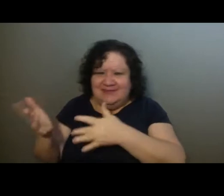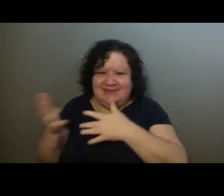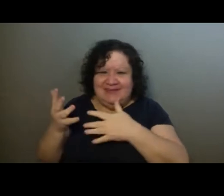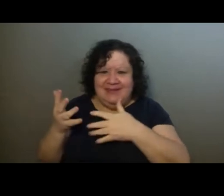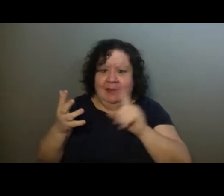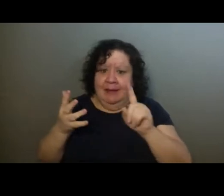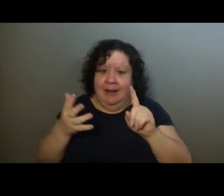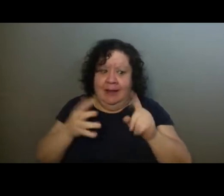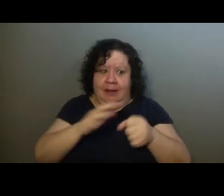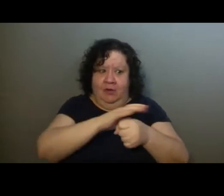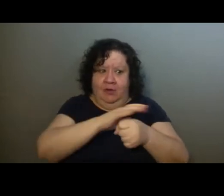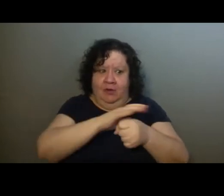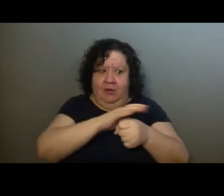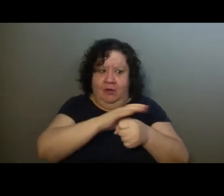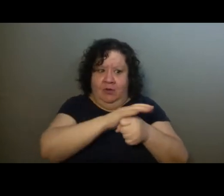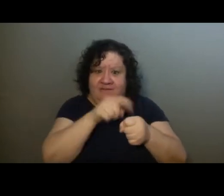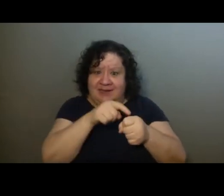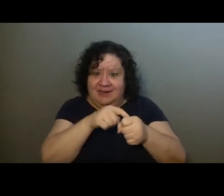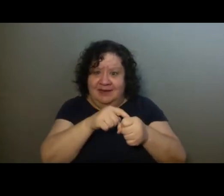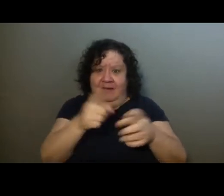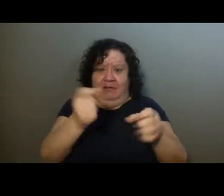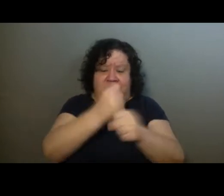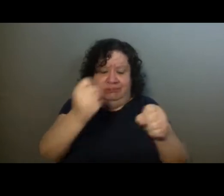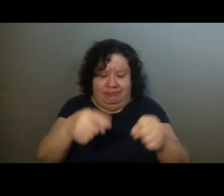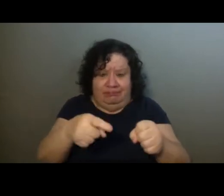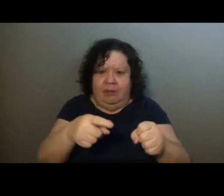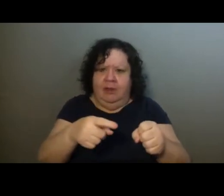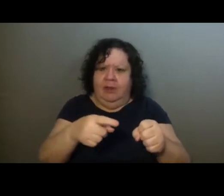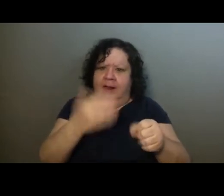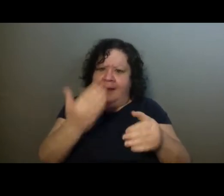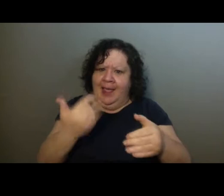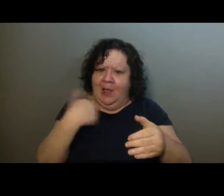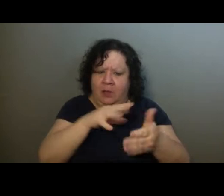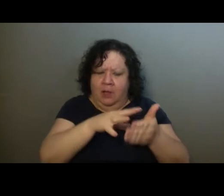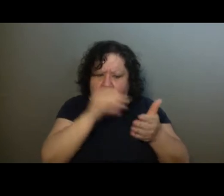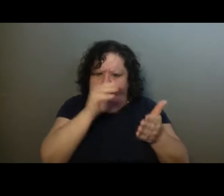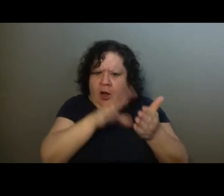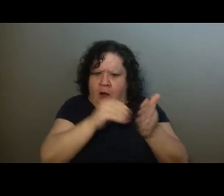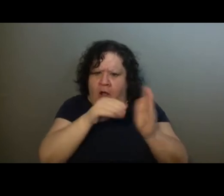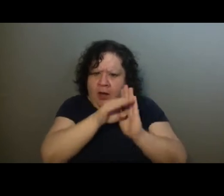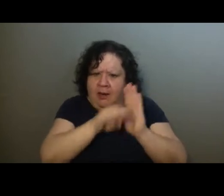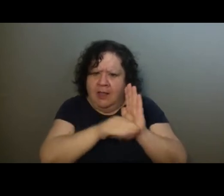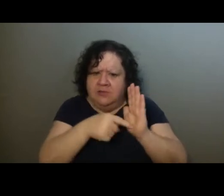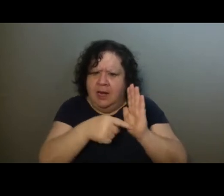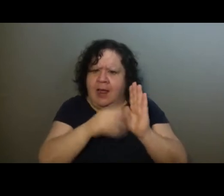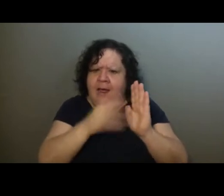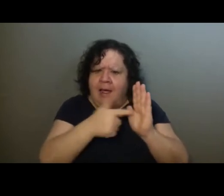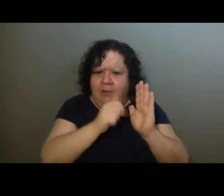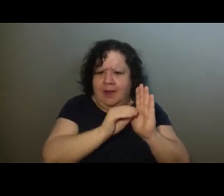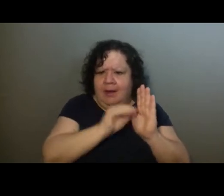opportunities for reviewing the frameworks and bringing the voices of many groups that haven't been, in my